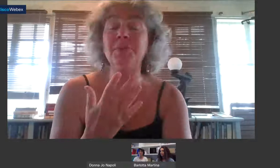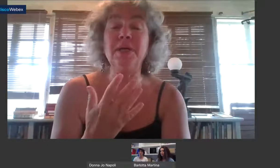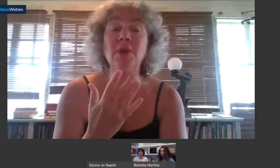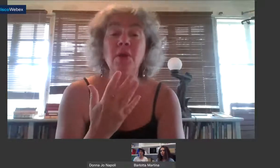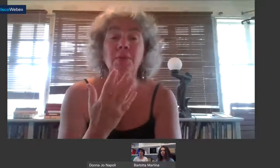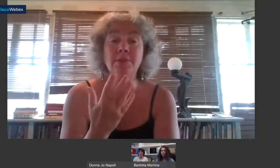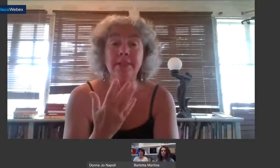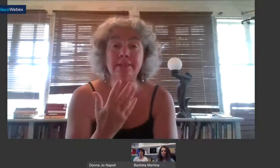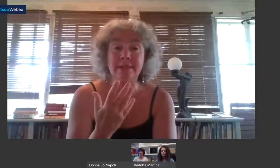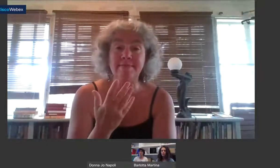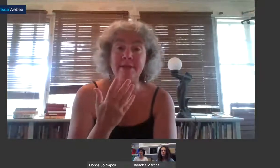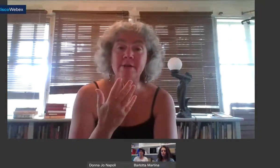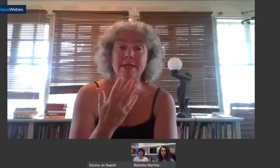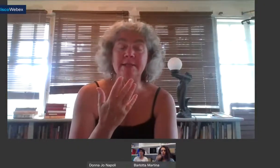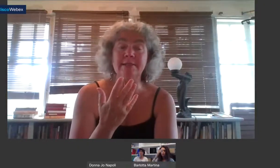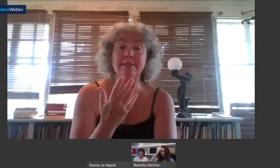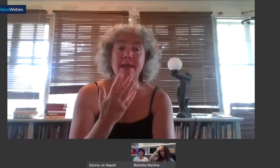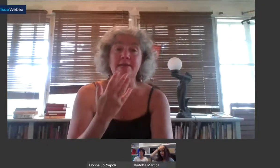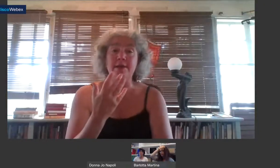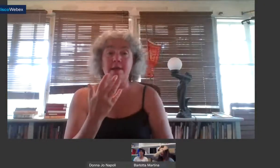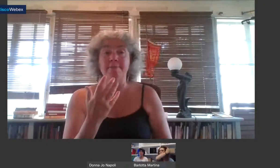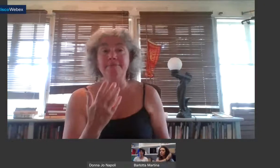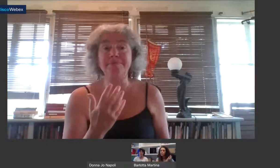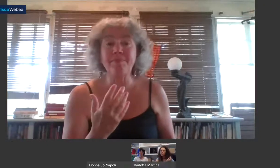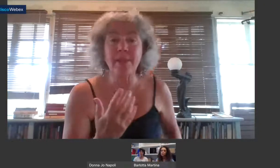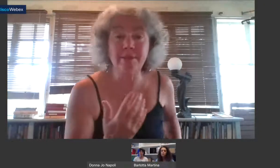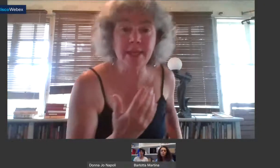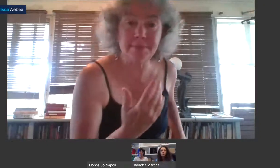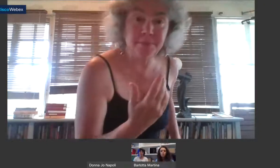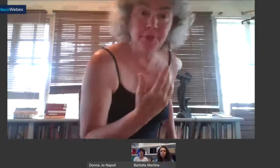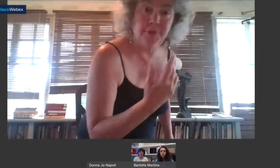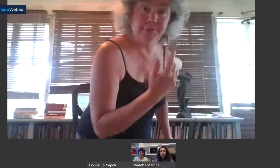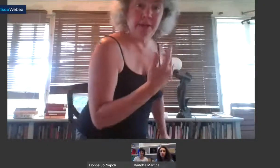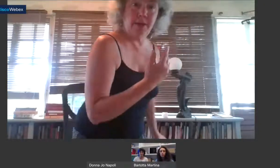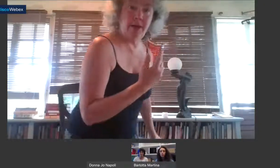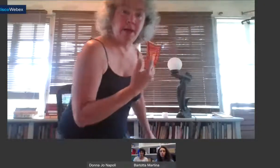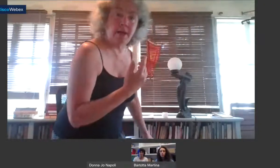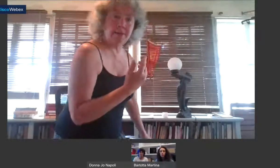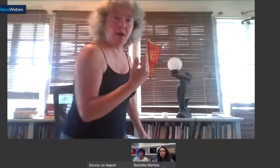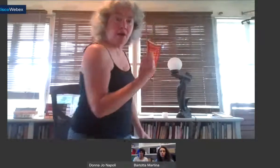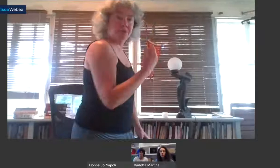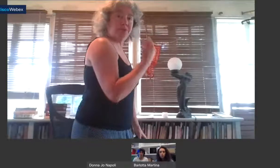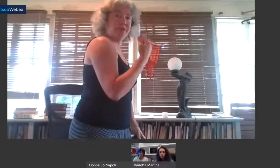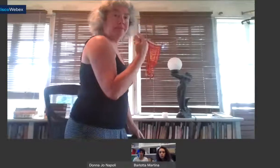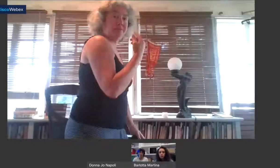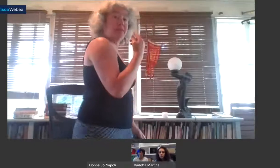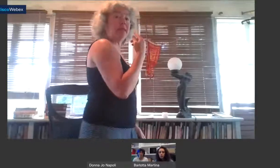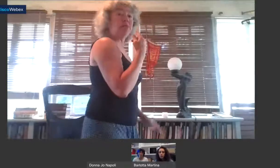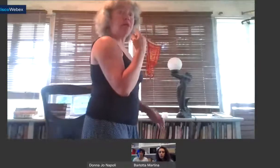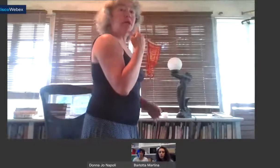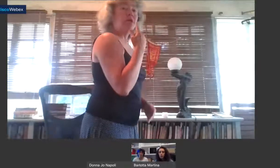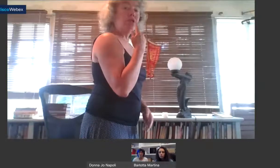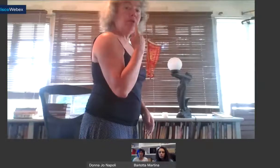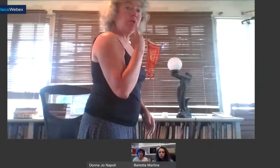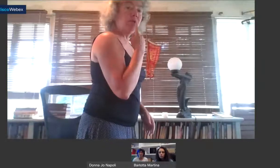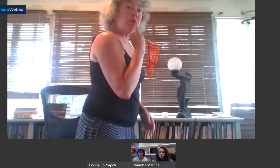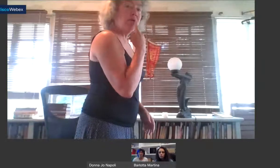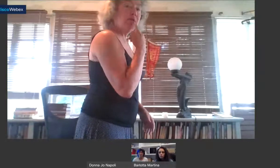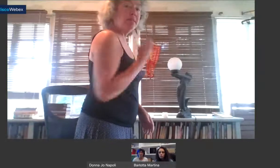one where you can see variants that that move all sorts of different things. So this